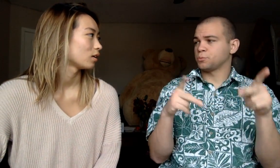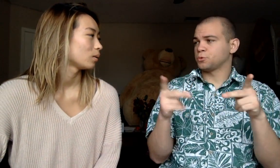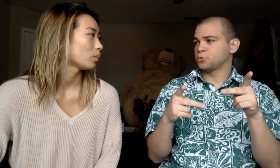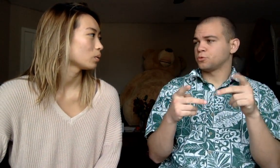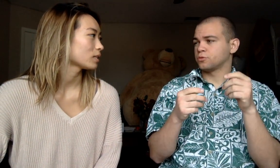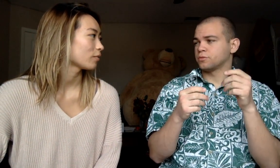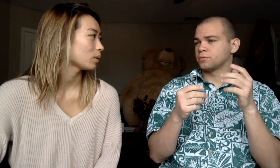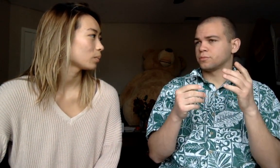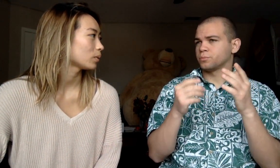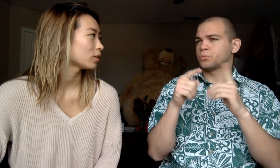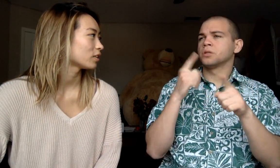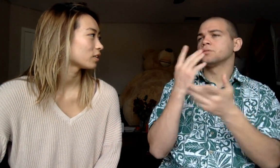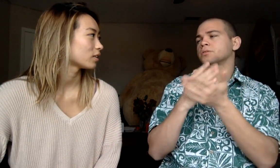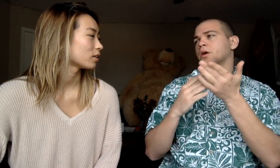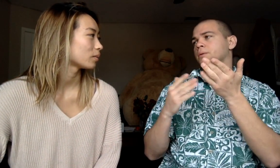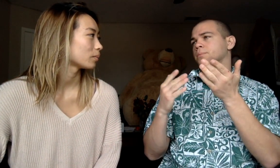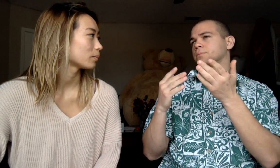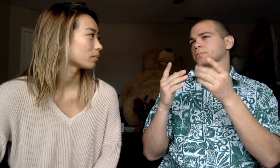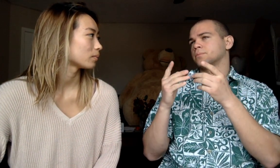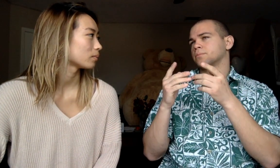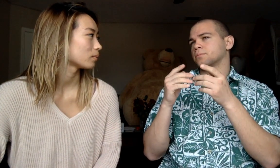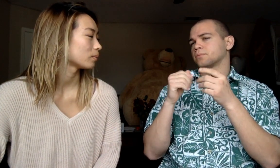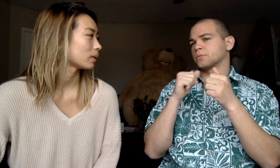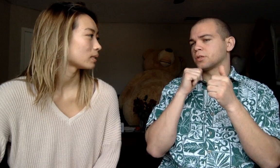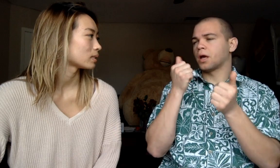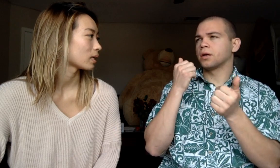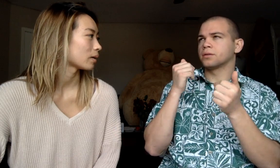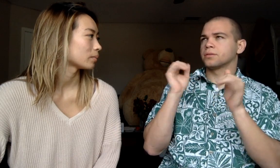Most deaf people, but